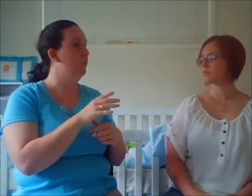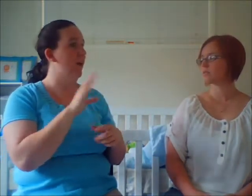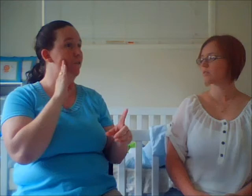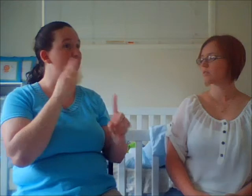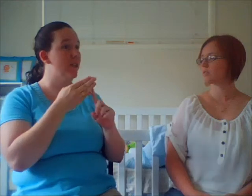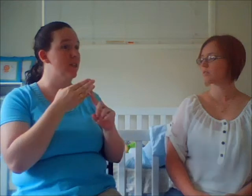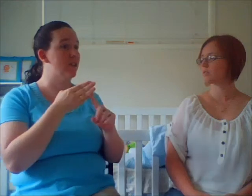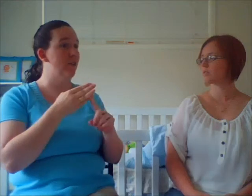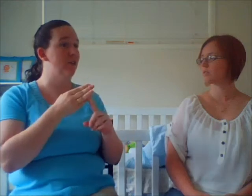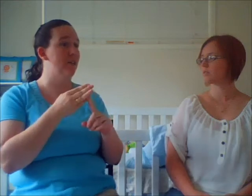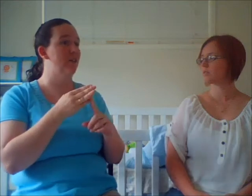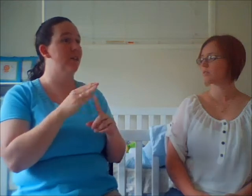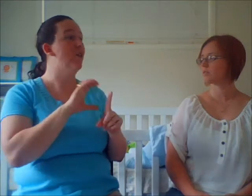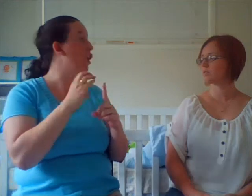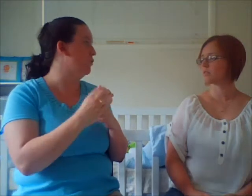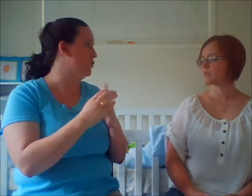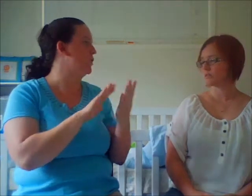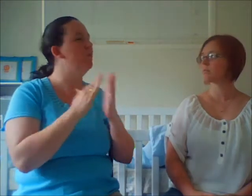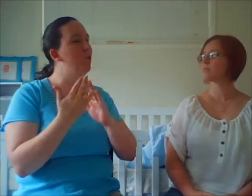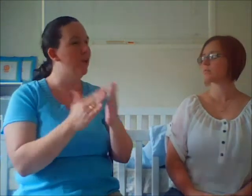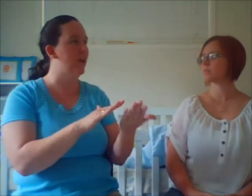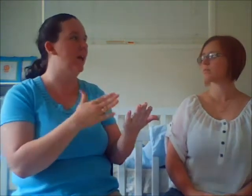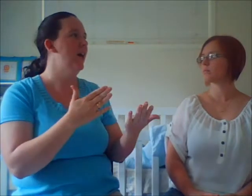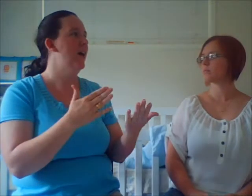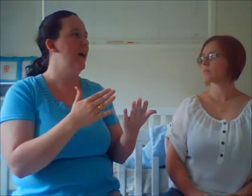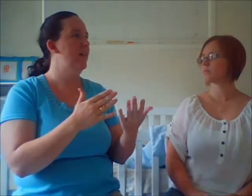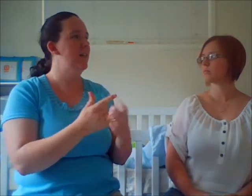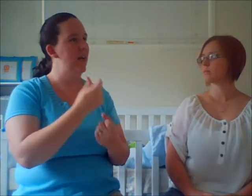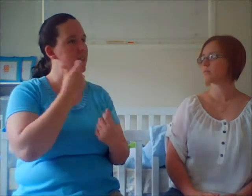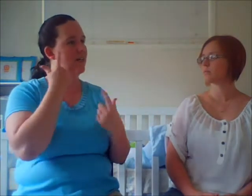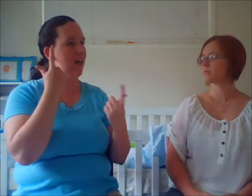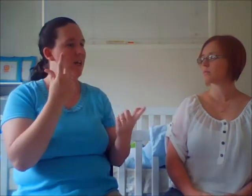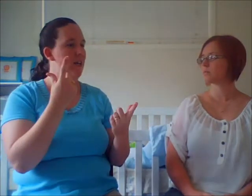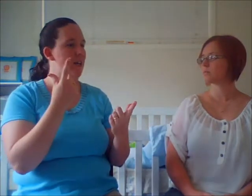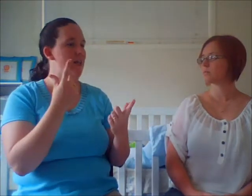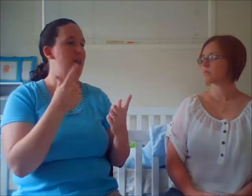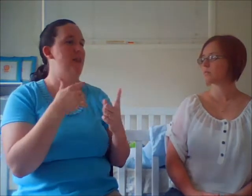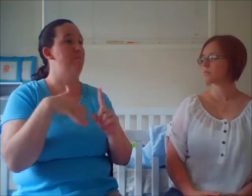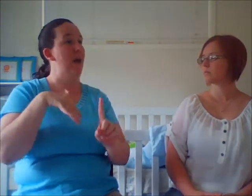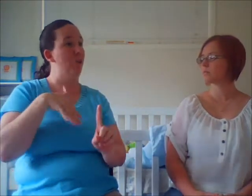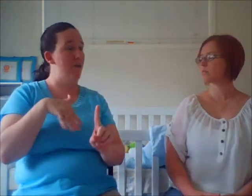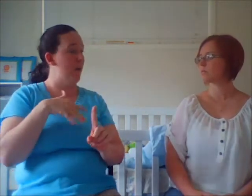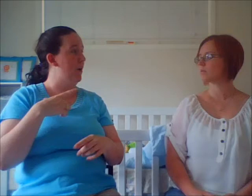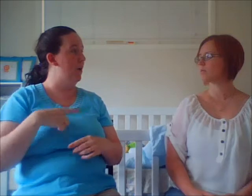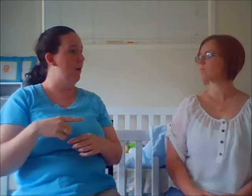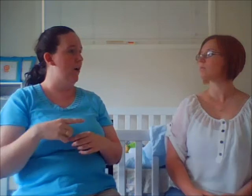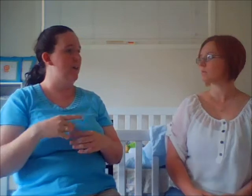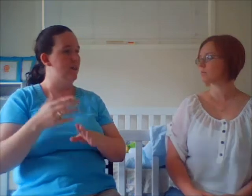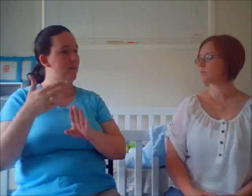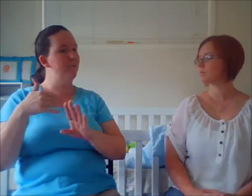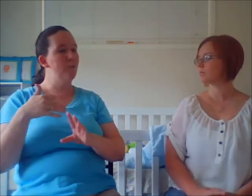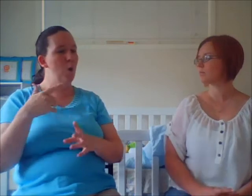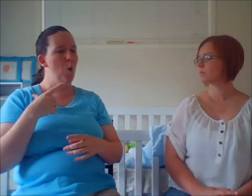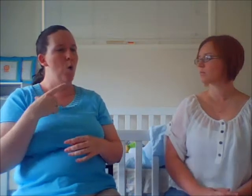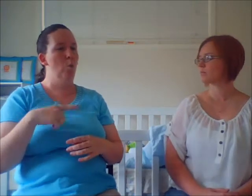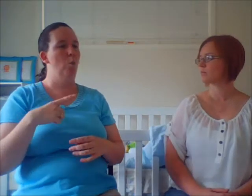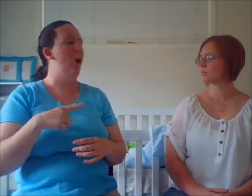going to focus on the culture, the community, the understandings and the background behind